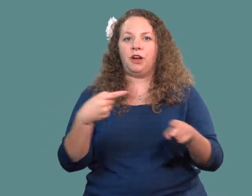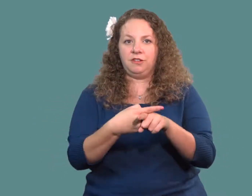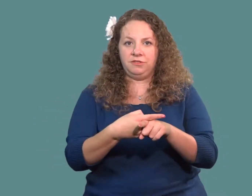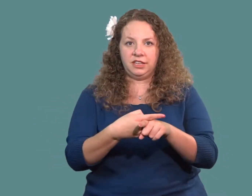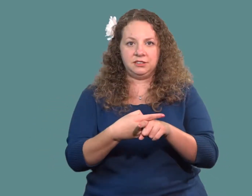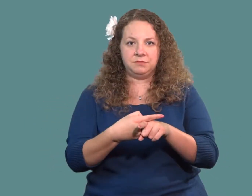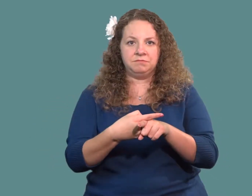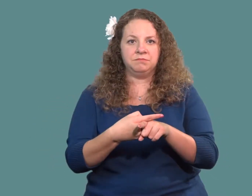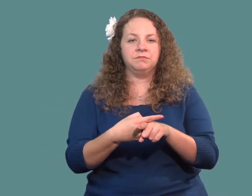Conflict.